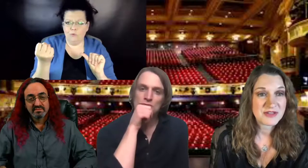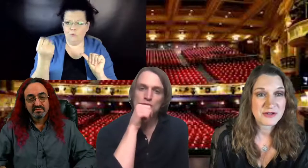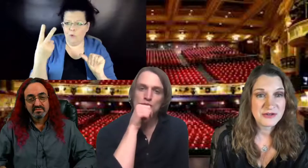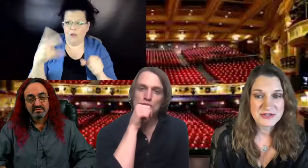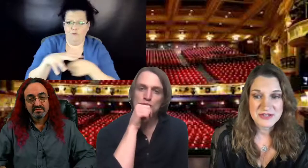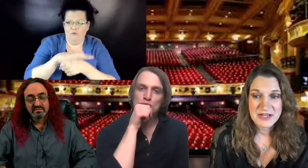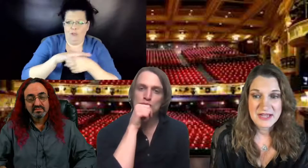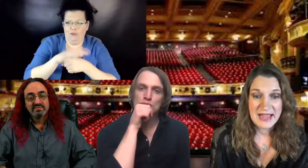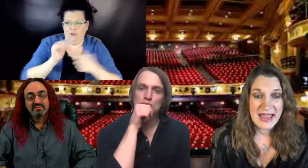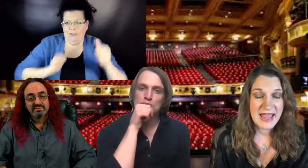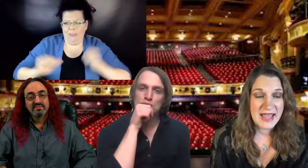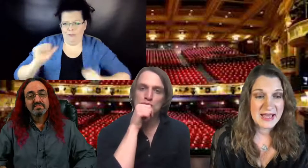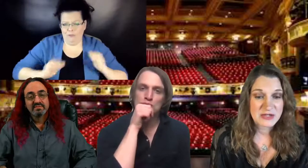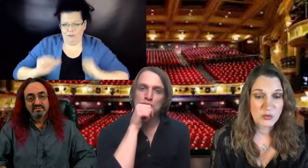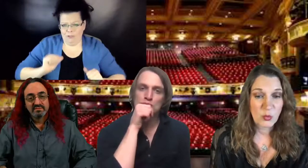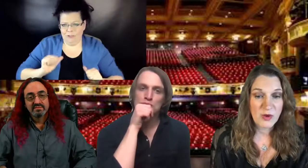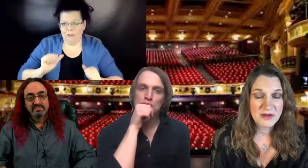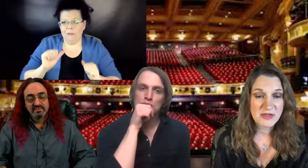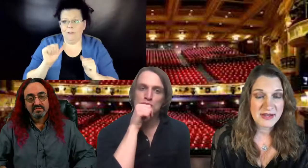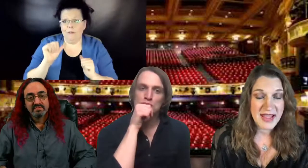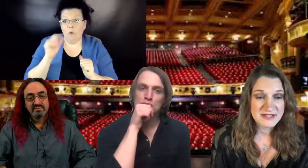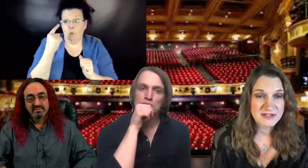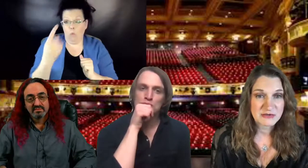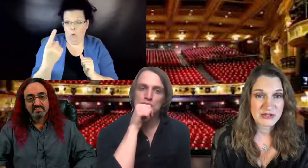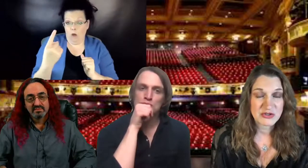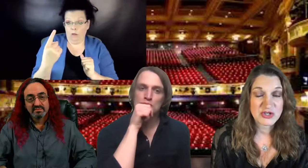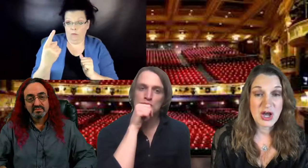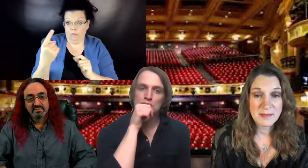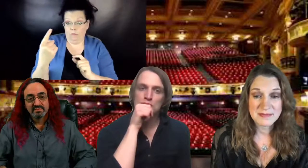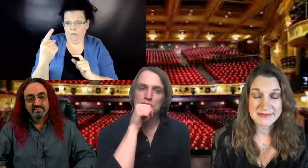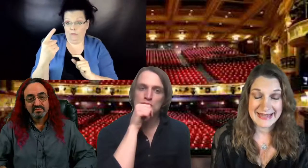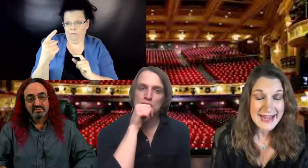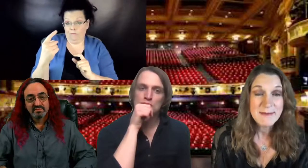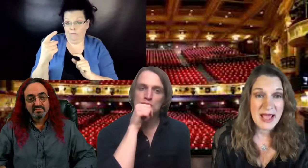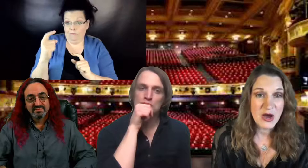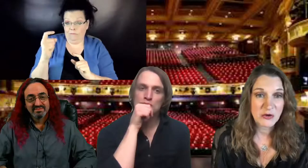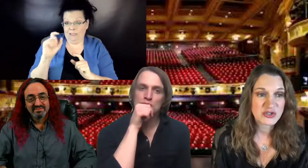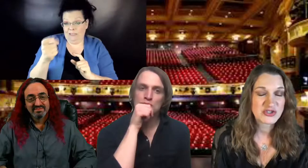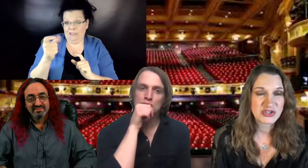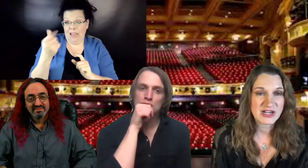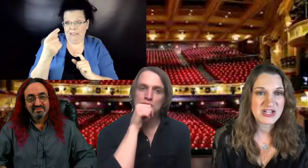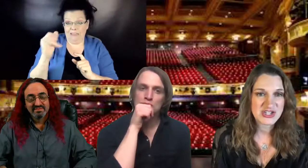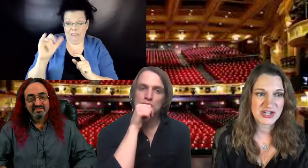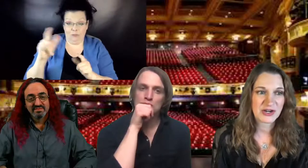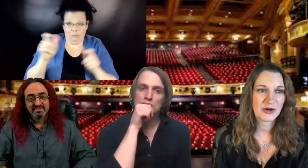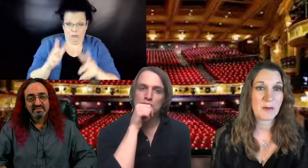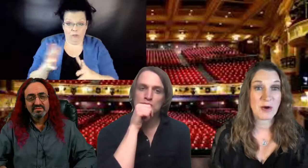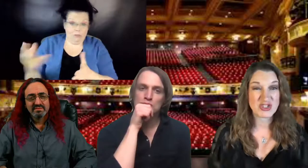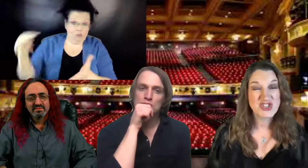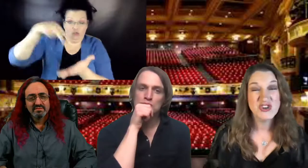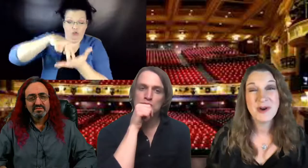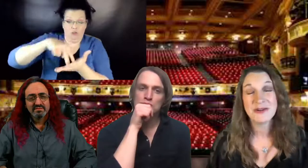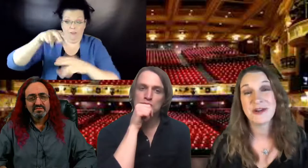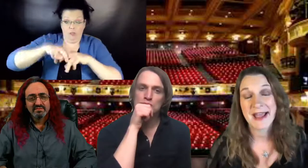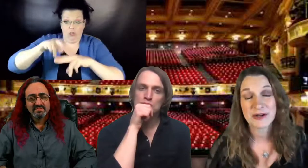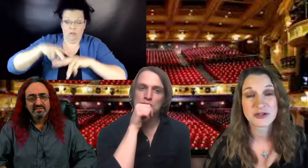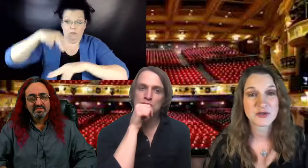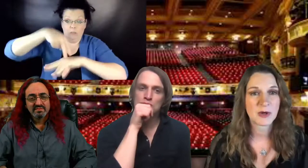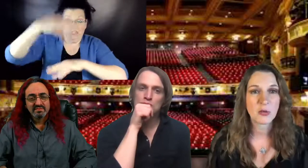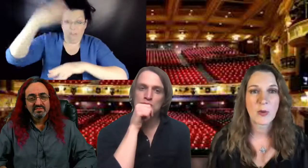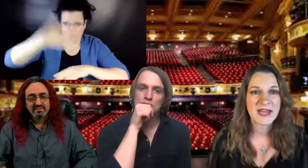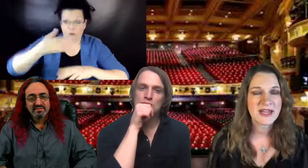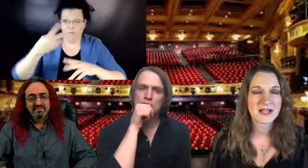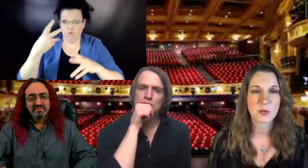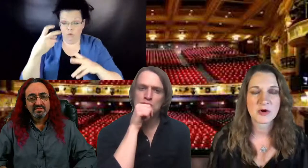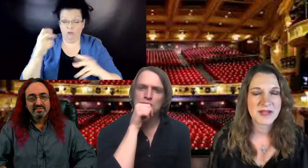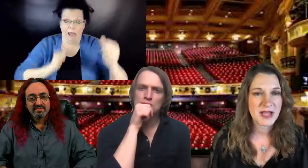regional theaters. And one of the casting directors came out, stood on a chair among 200 actors who are